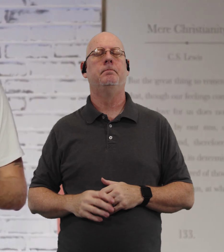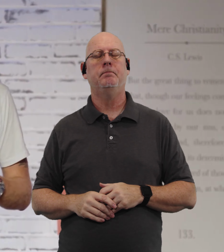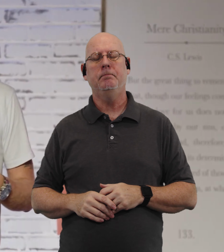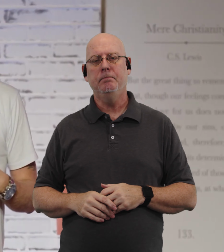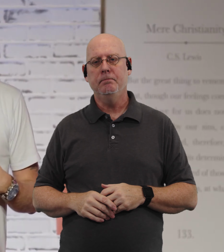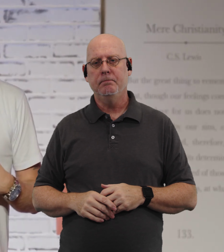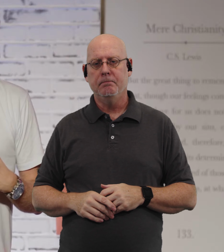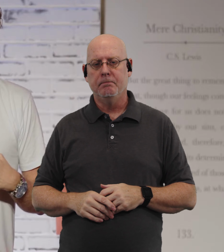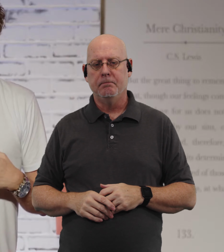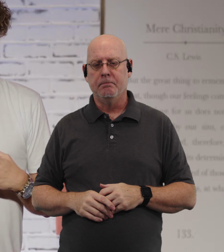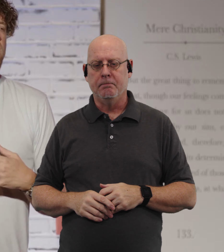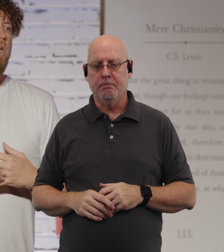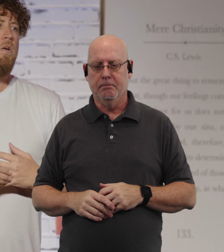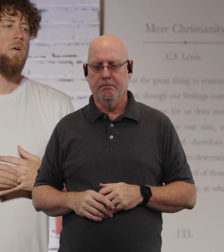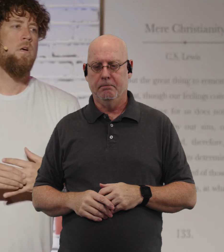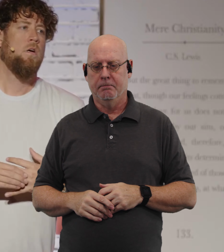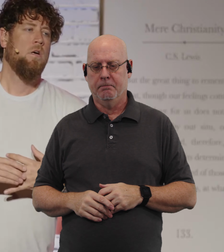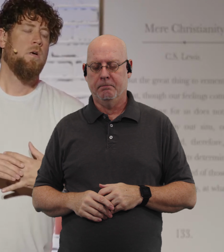support.